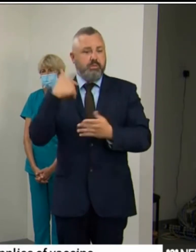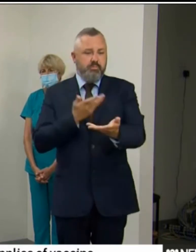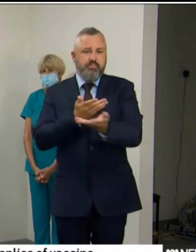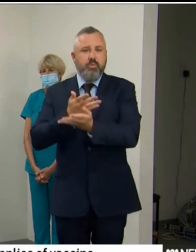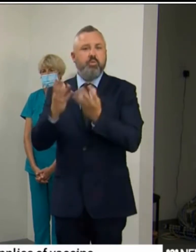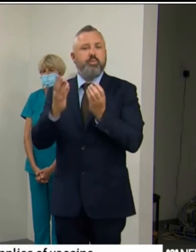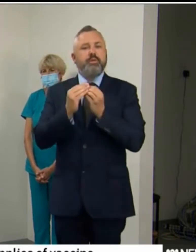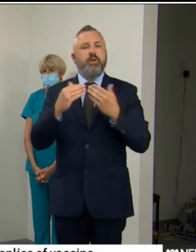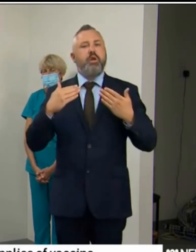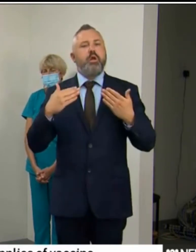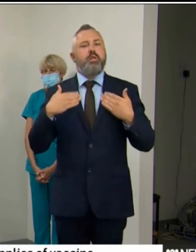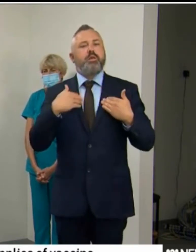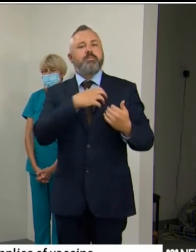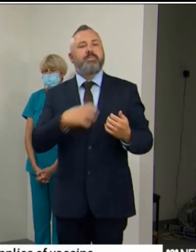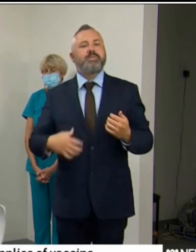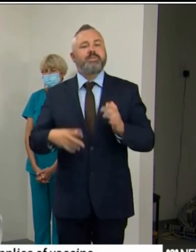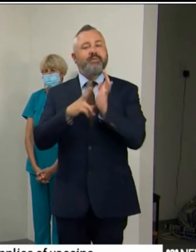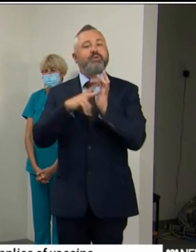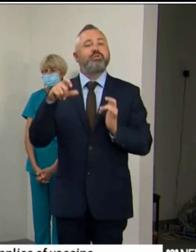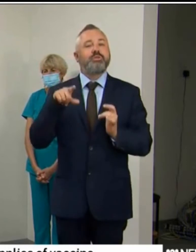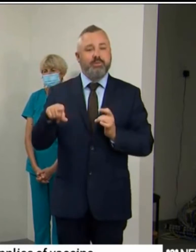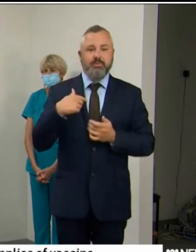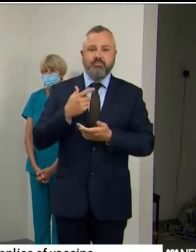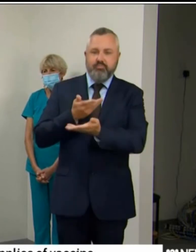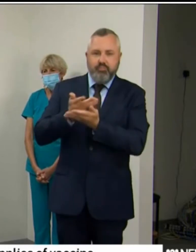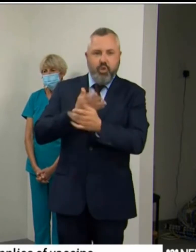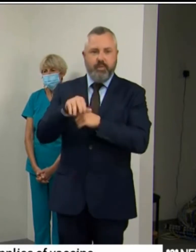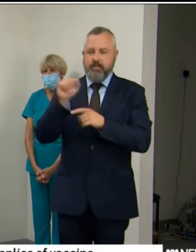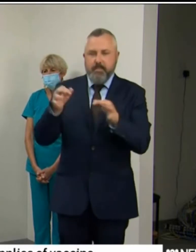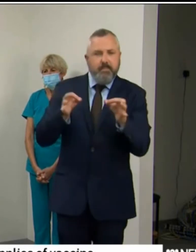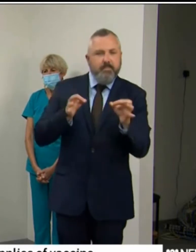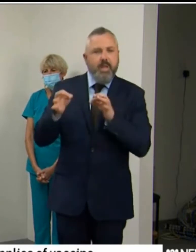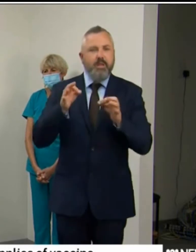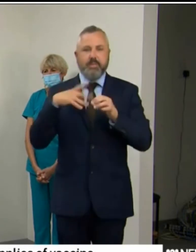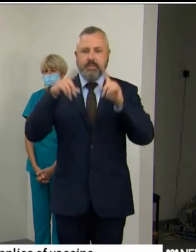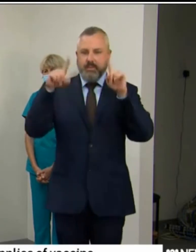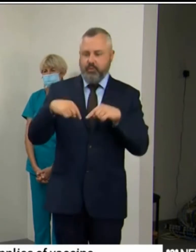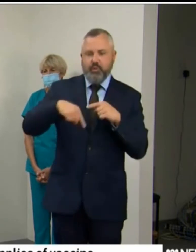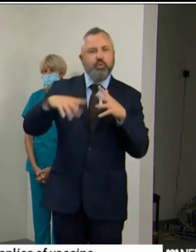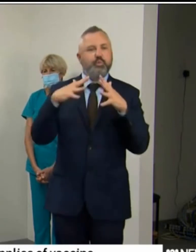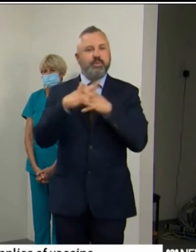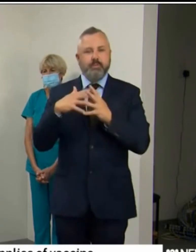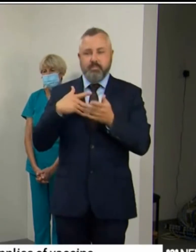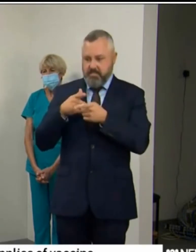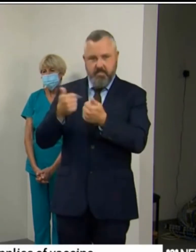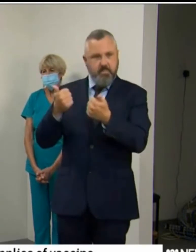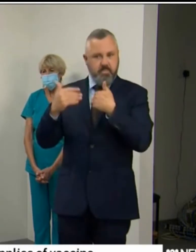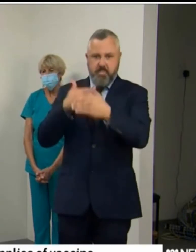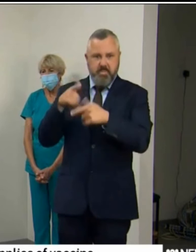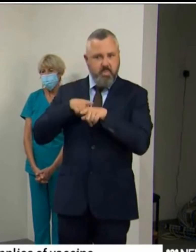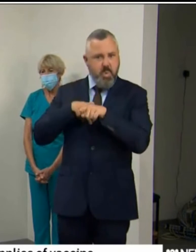Health Minister this morning. They were talking about their plans to commence this week. They're on track and doing very, very